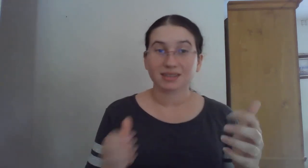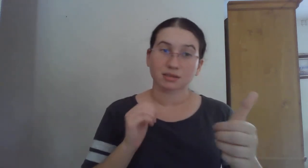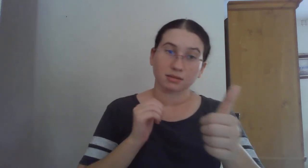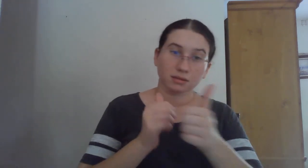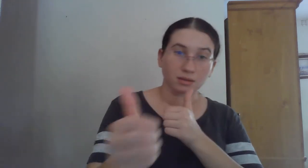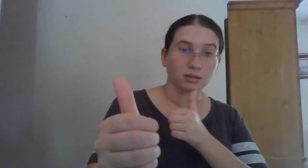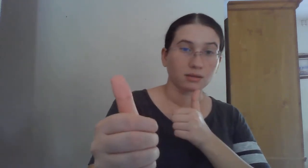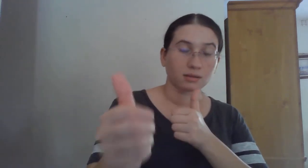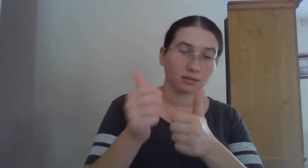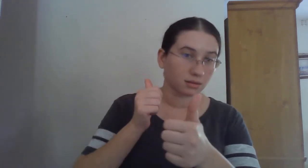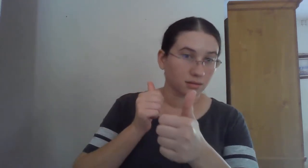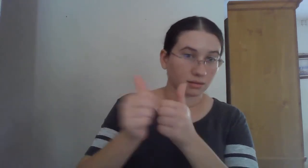Pass.